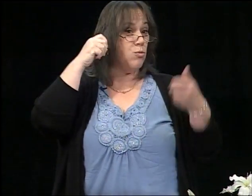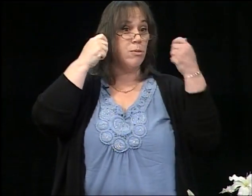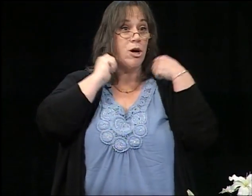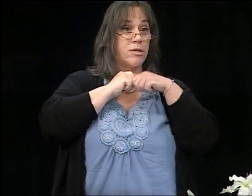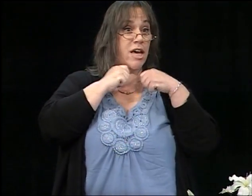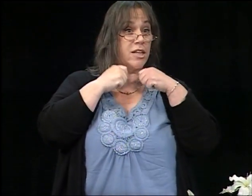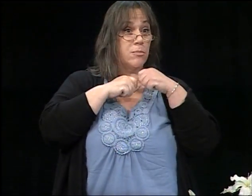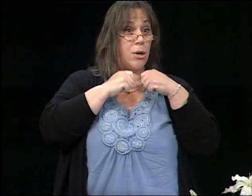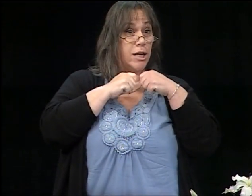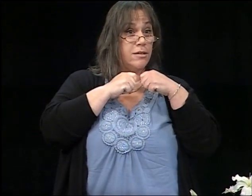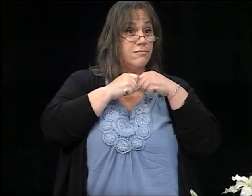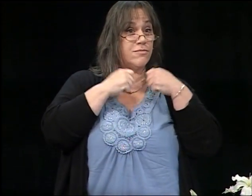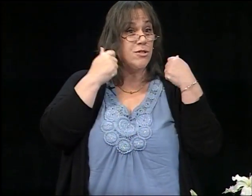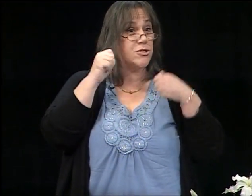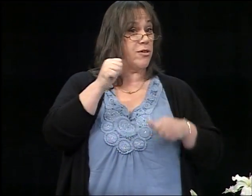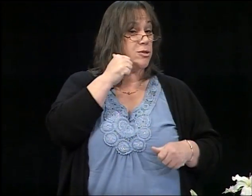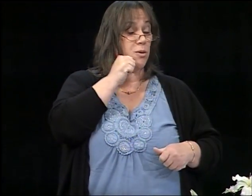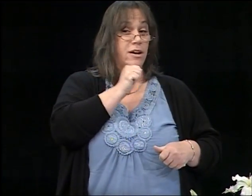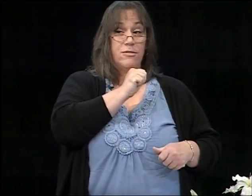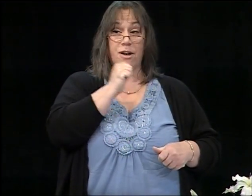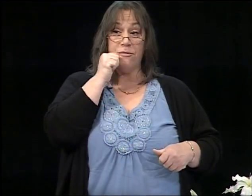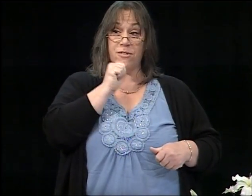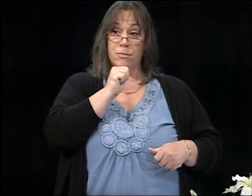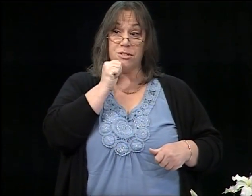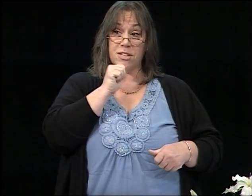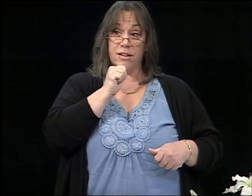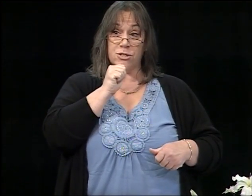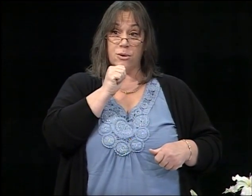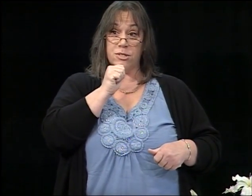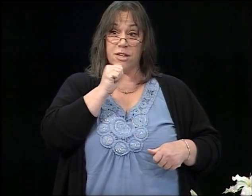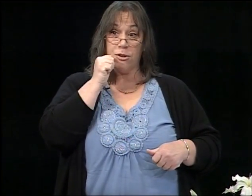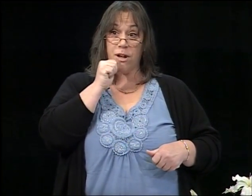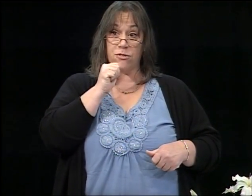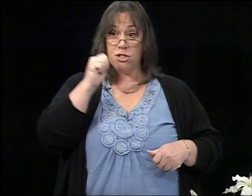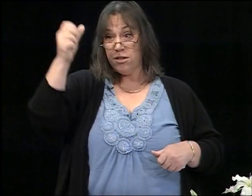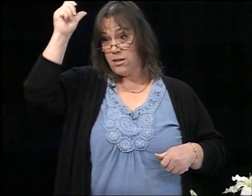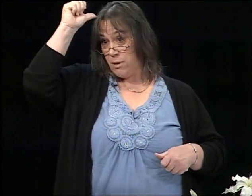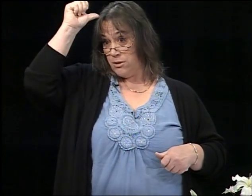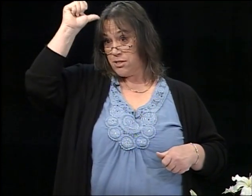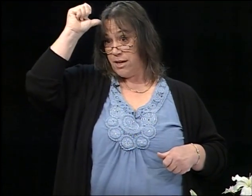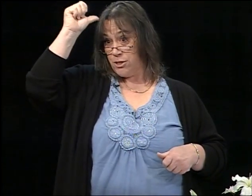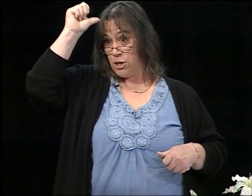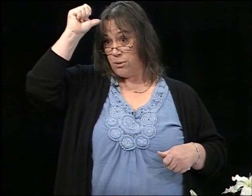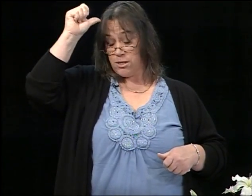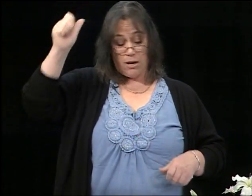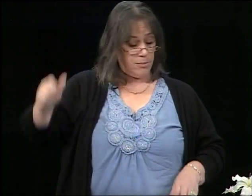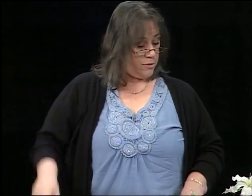always had, like, a bonnet. So that's why a female sign is always down around the chin and a male sign is always up.